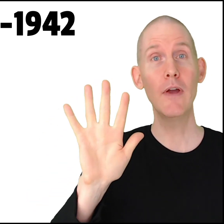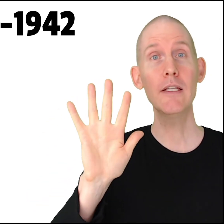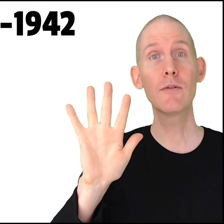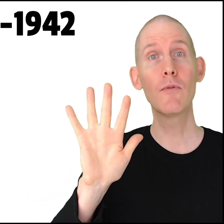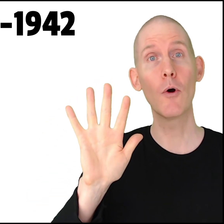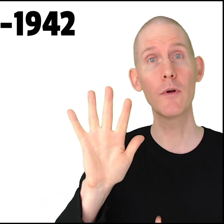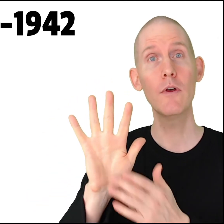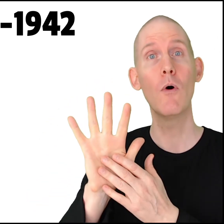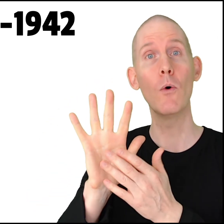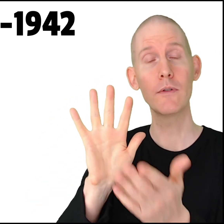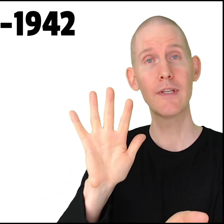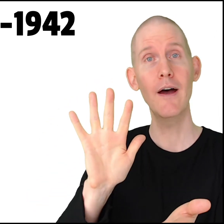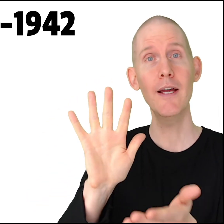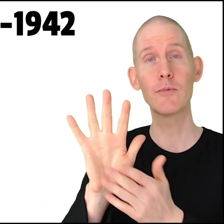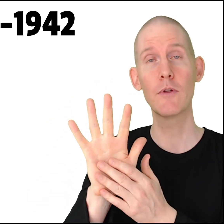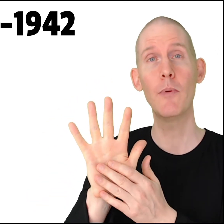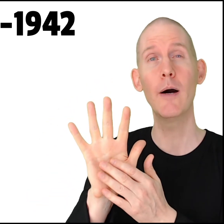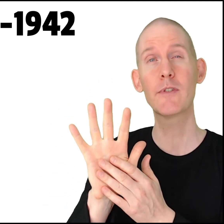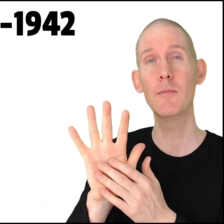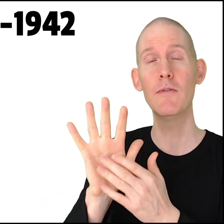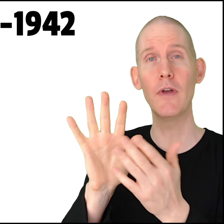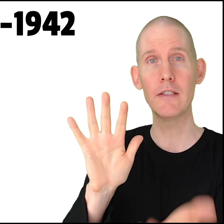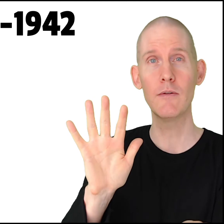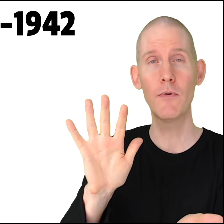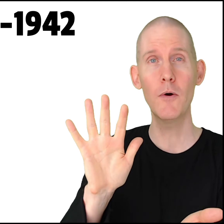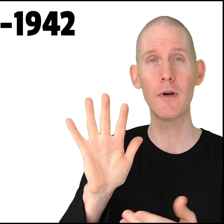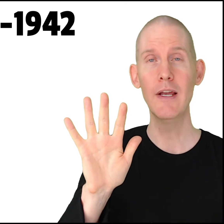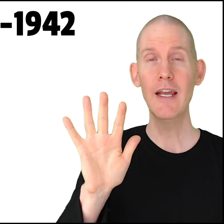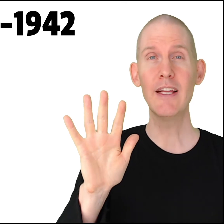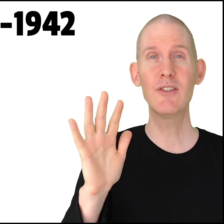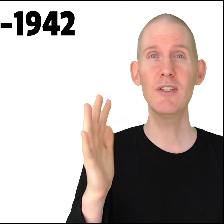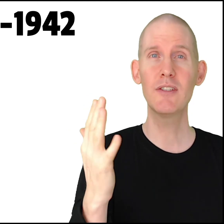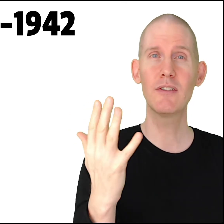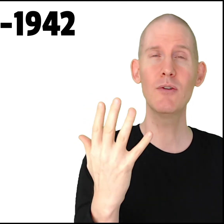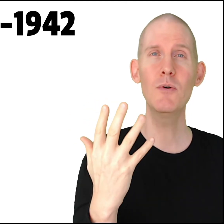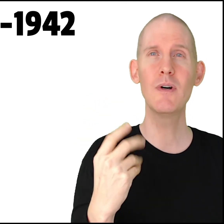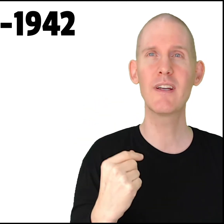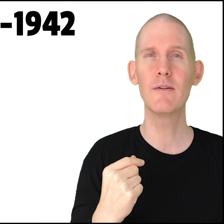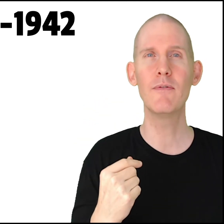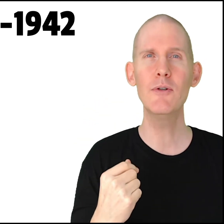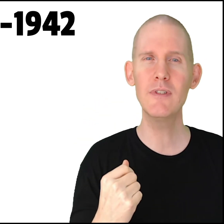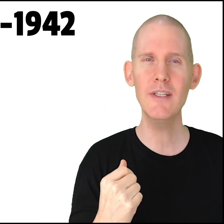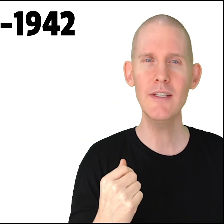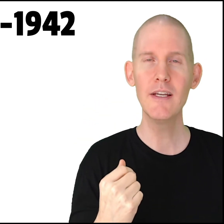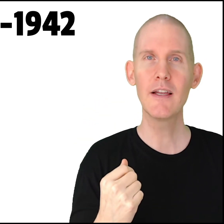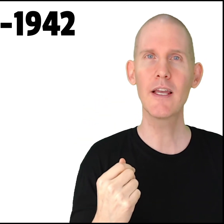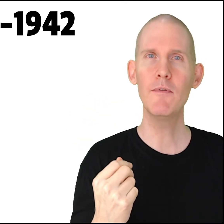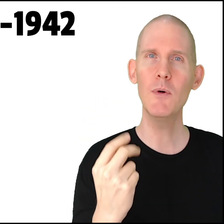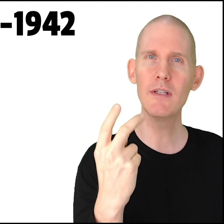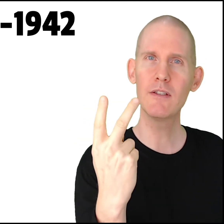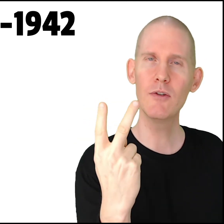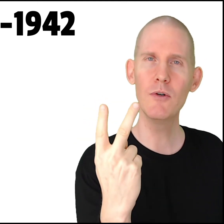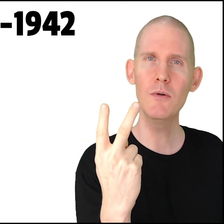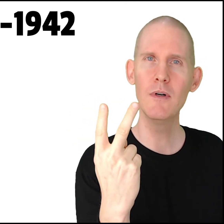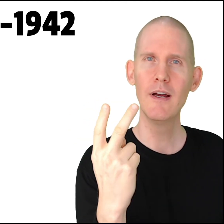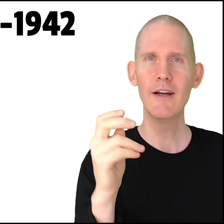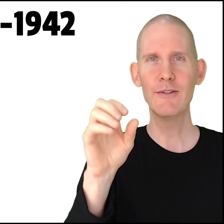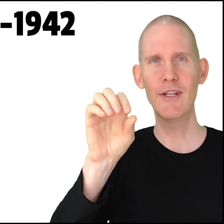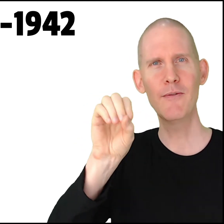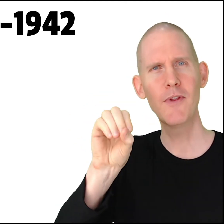face forward the whole time. So the palm's going to be facing forward. It's just too confusing. Like if you went 2, then you flip